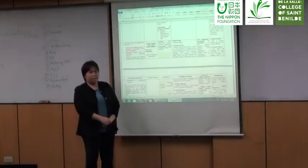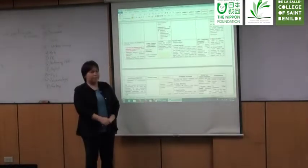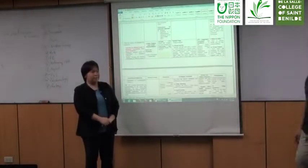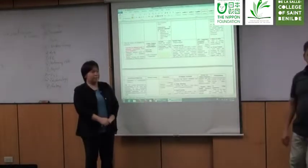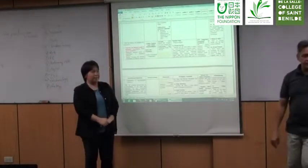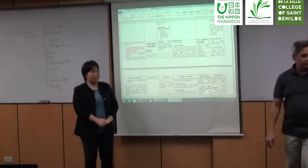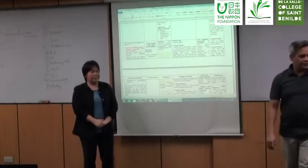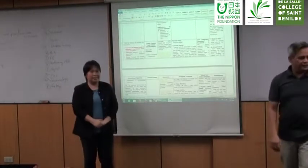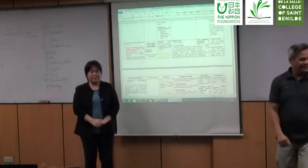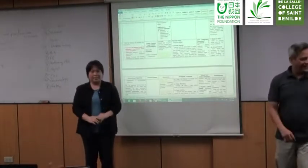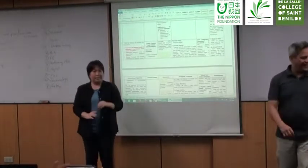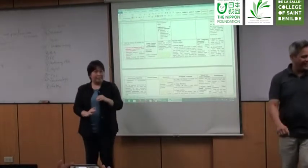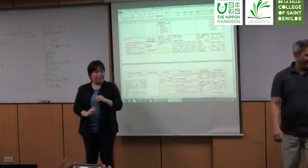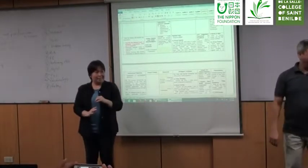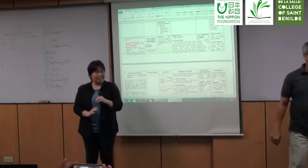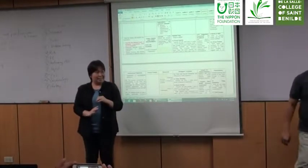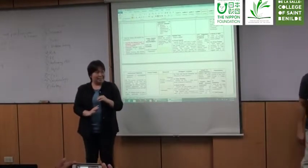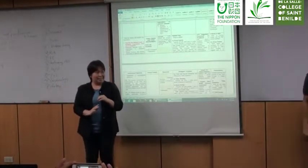Thank you very